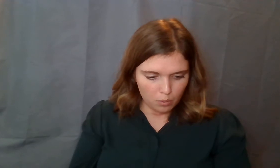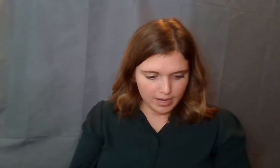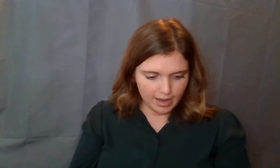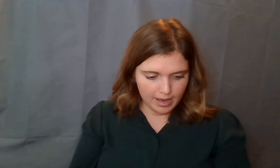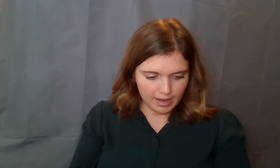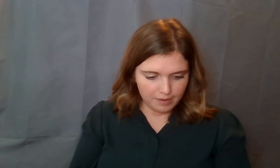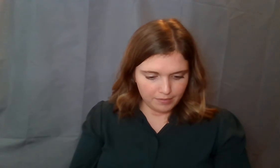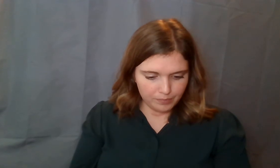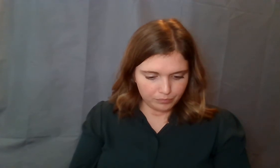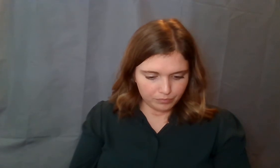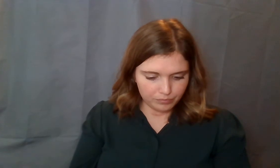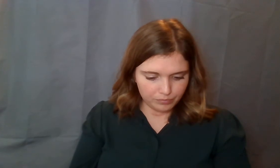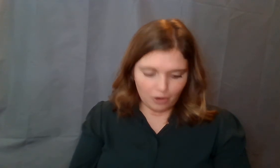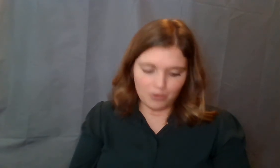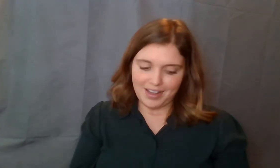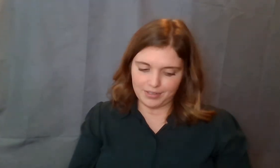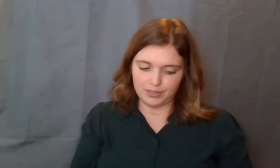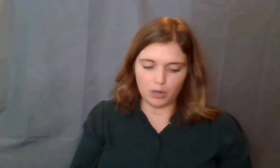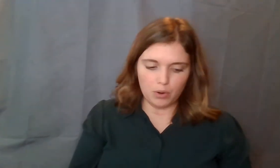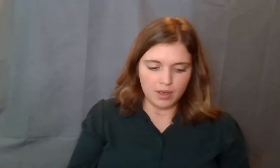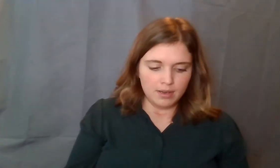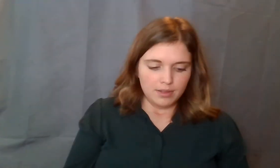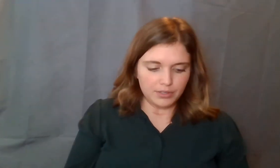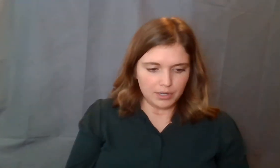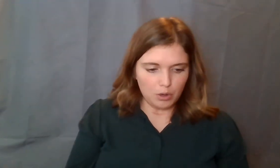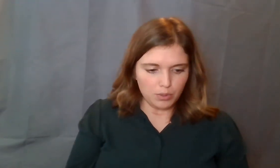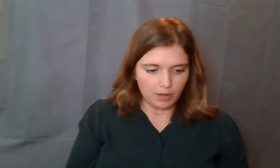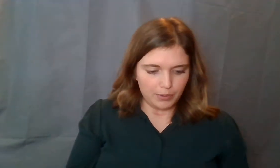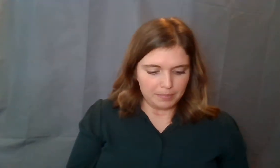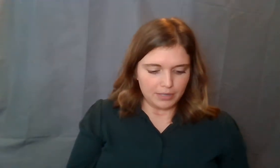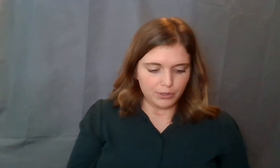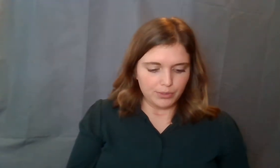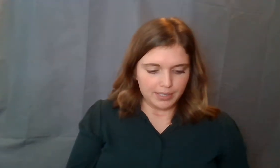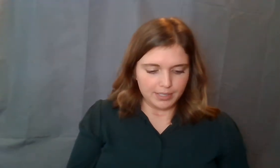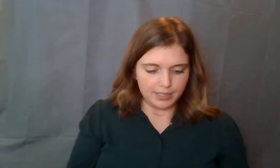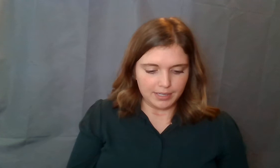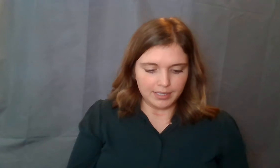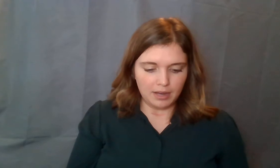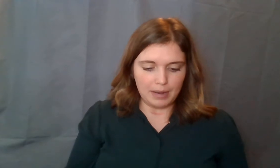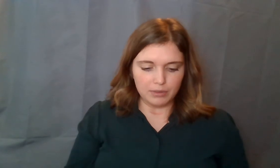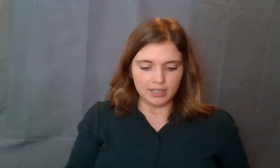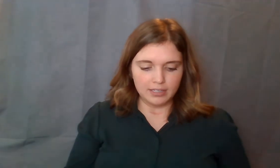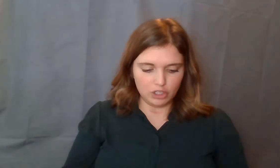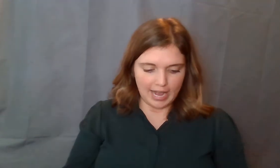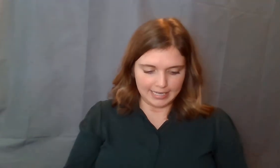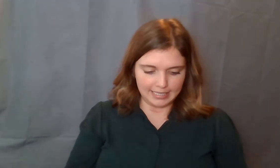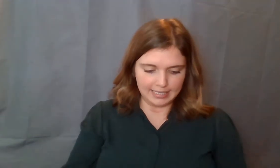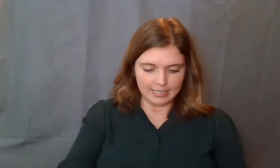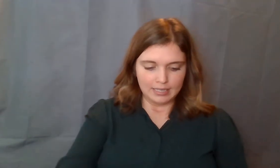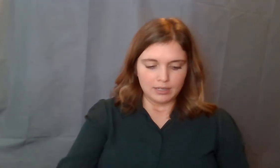we have, oh yes, so there's a note also on page 266 about chat.